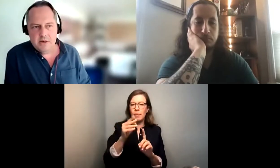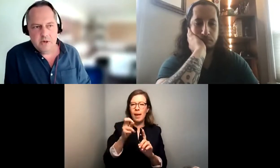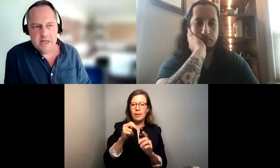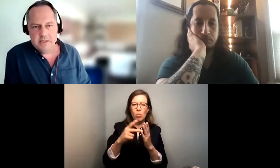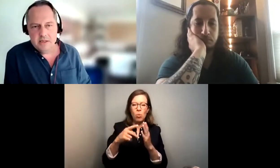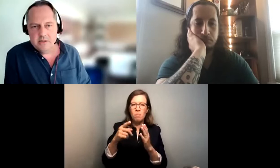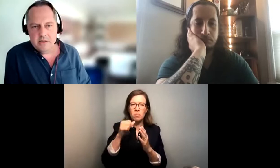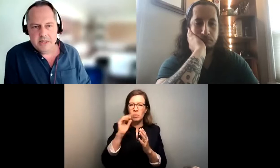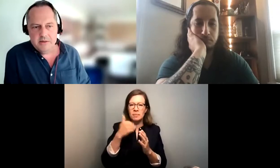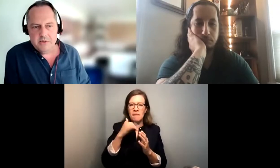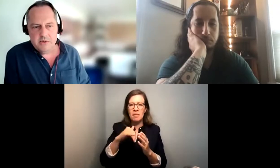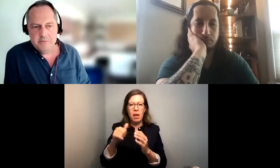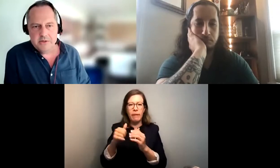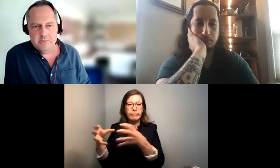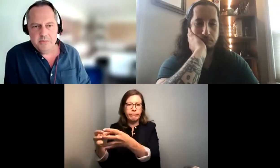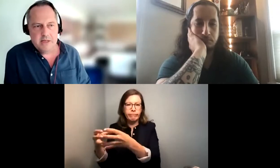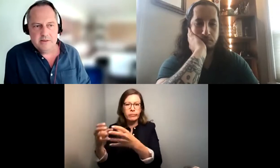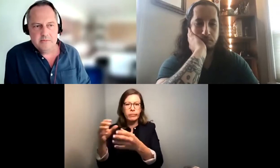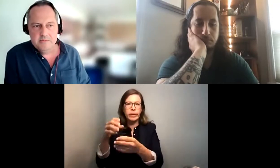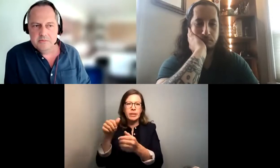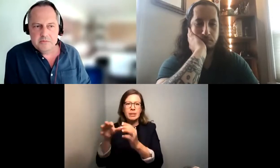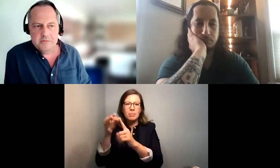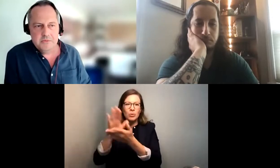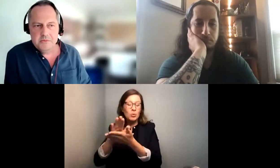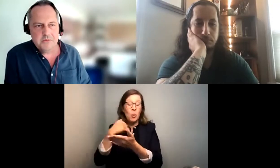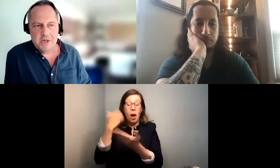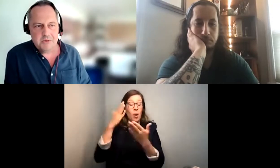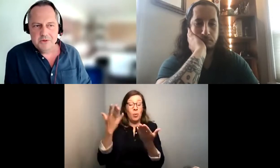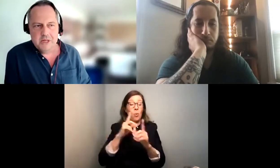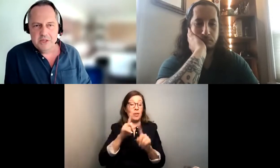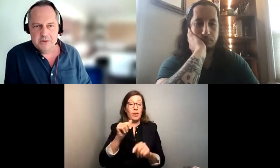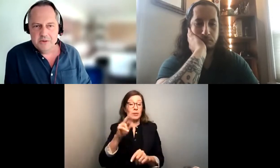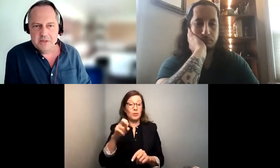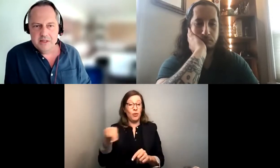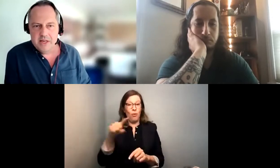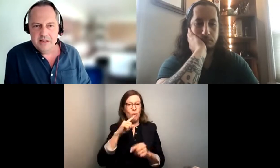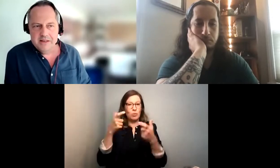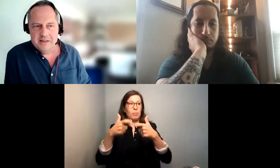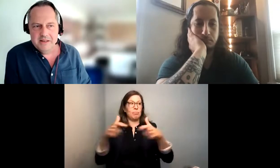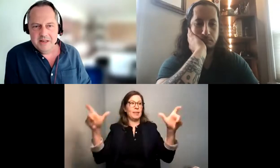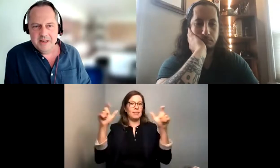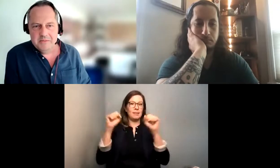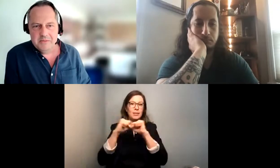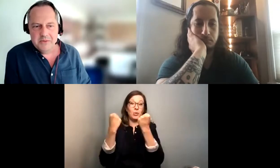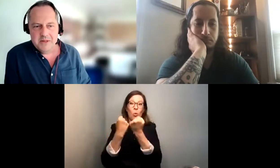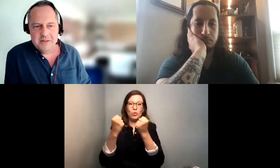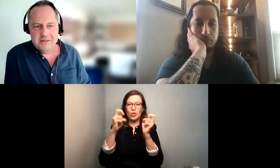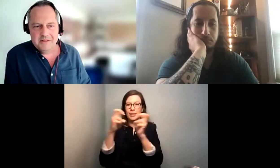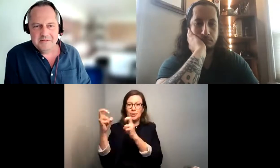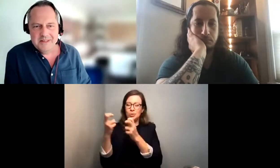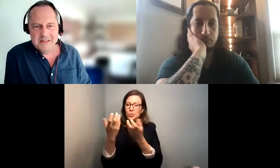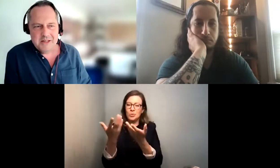I don't know what the answers are to. I mean, we're talking about some big social issues here